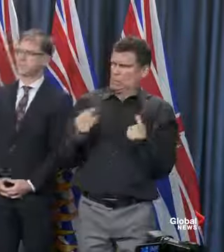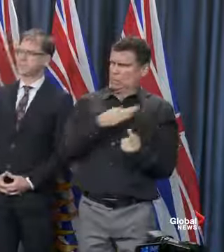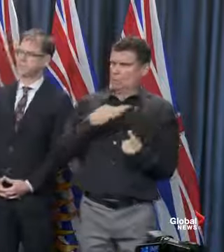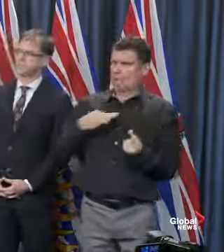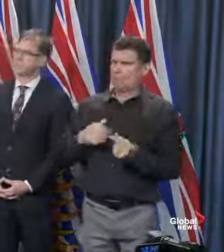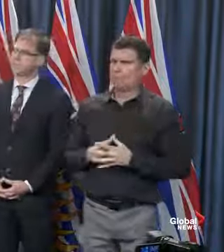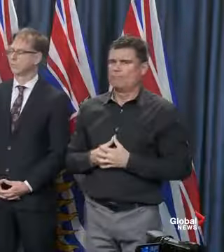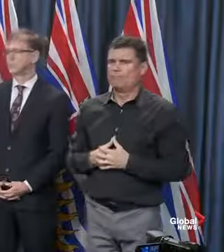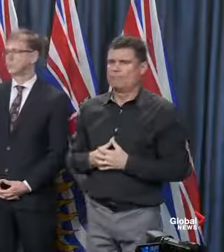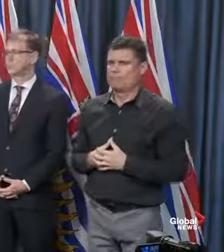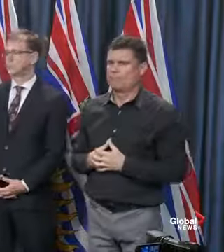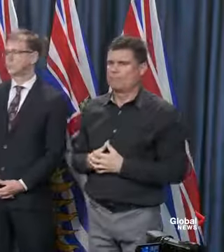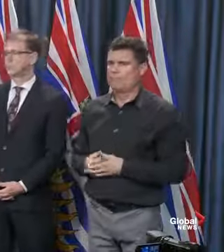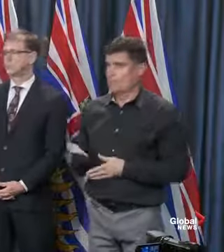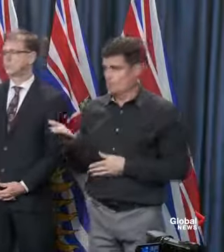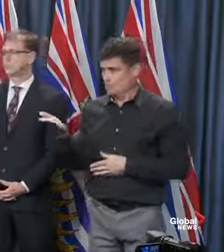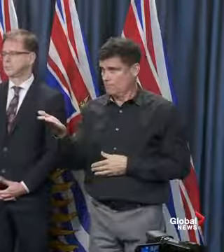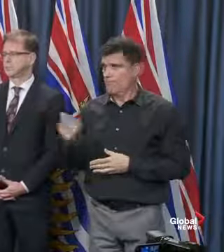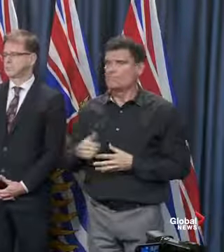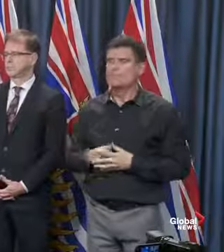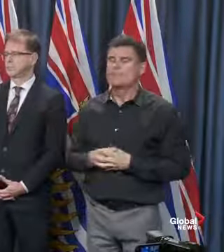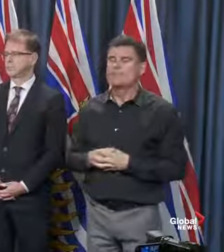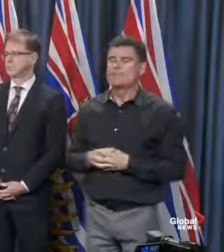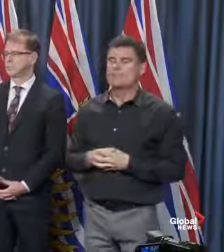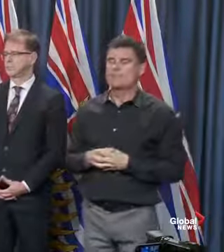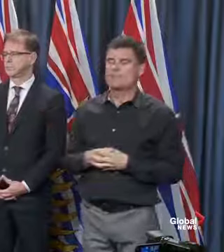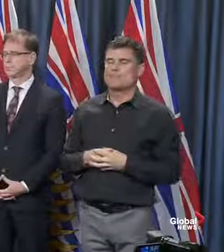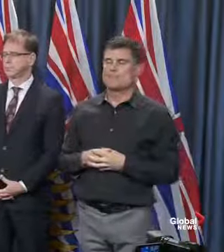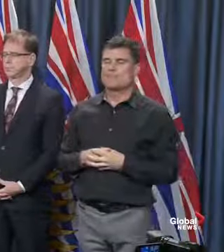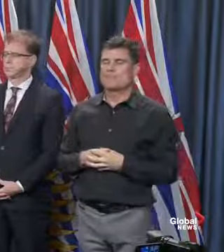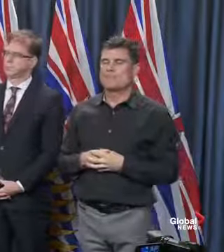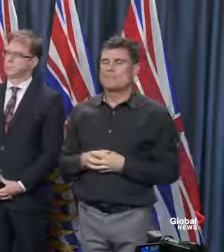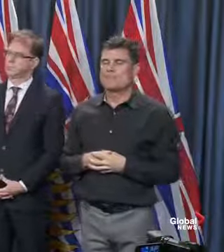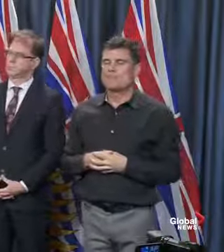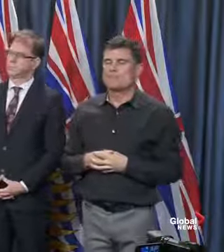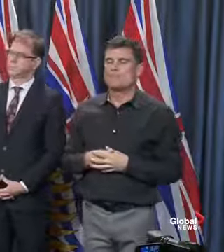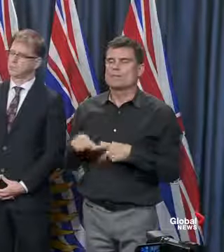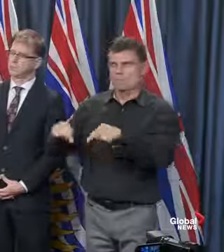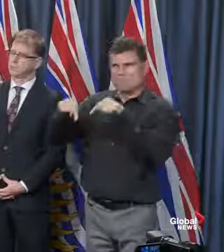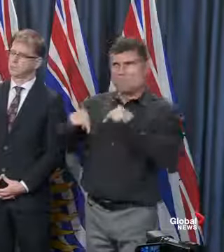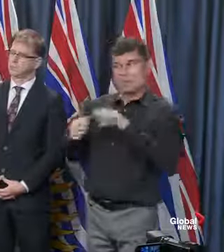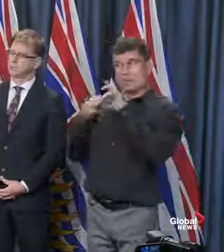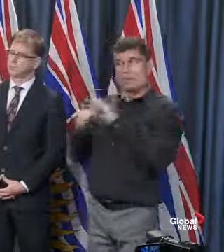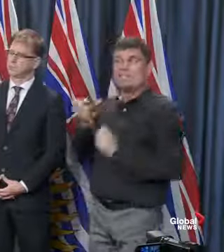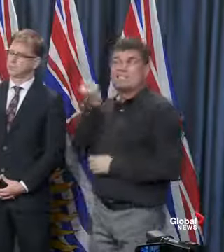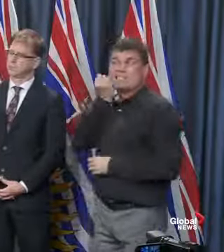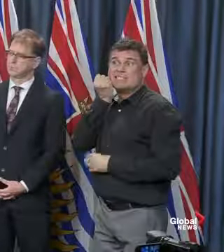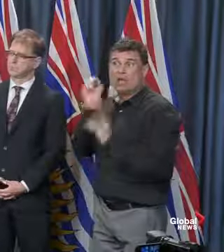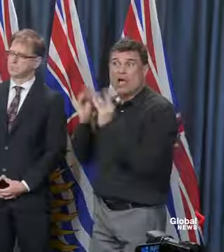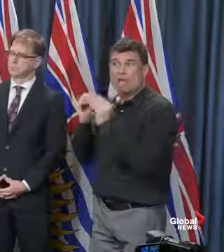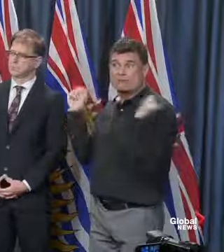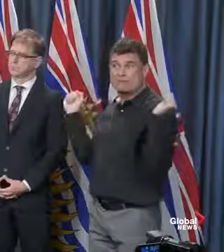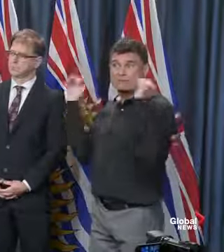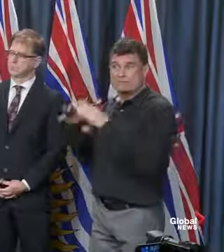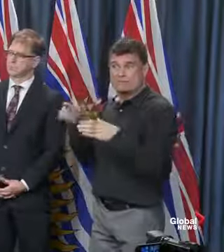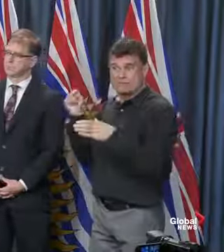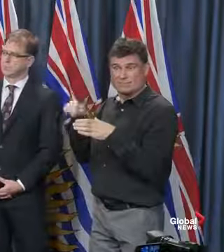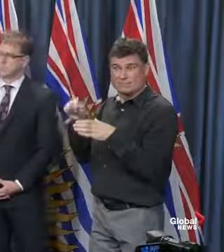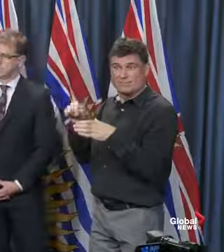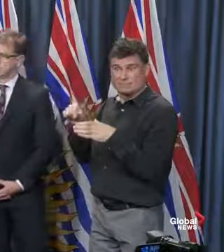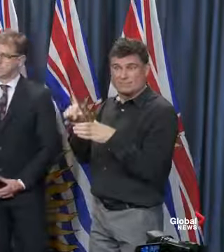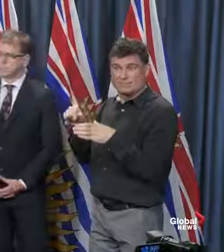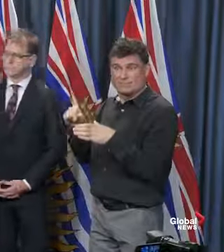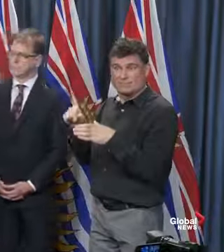So some of the attendees at this Pacific Dental Conference have either returned home or and potentially have been